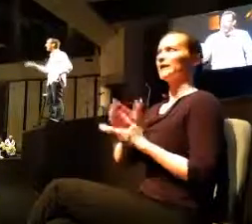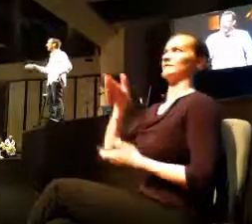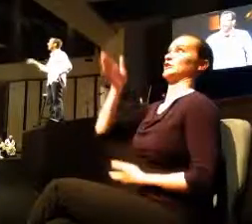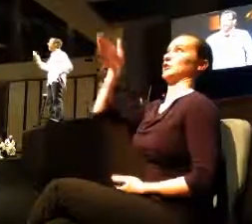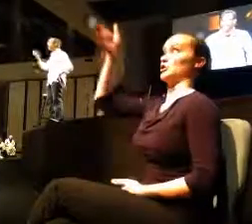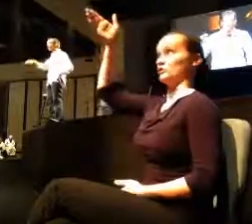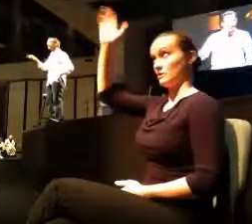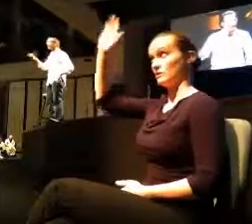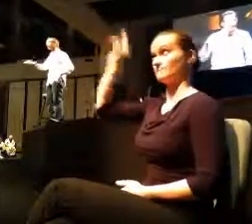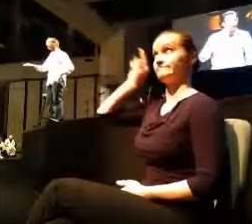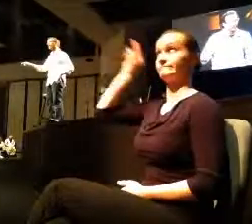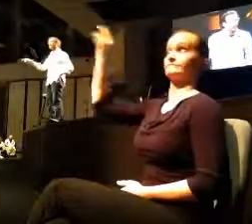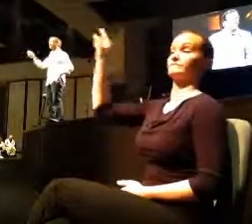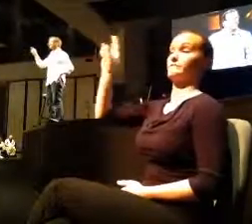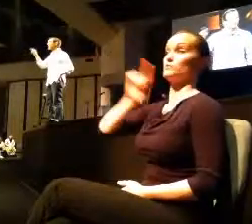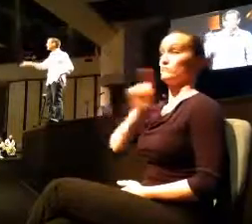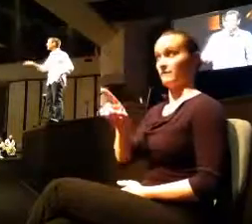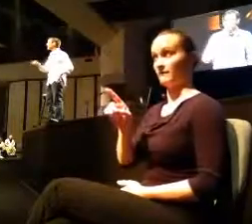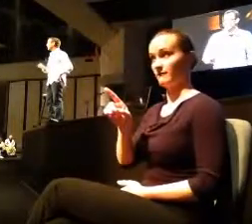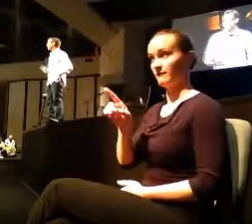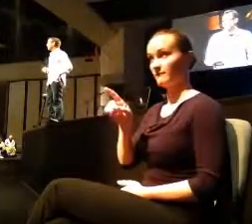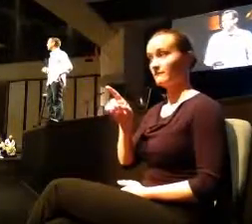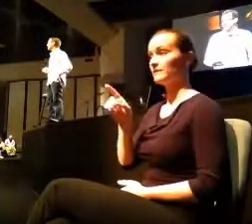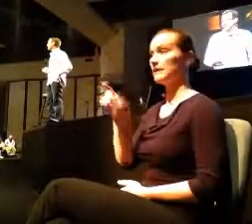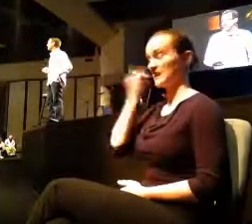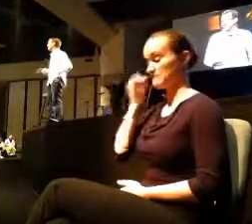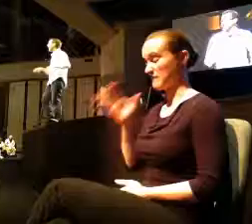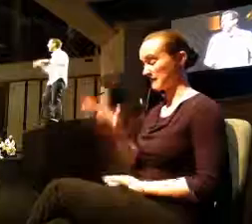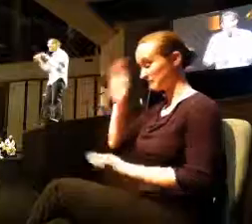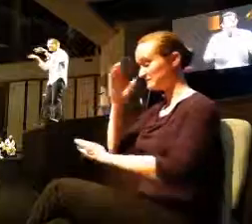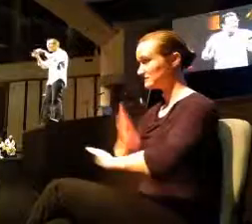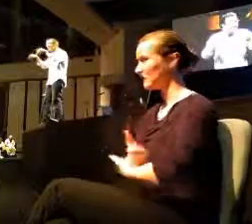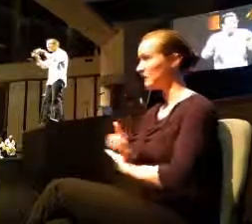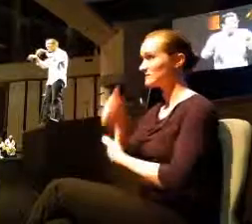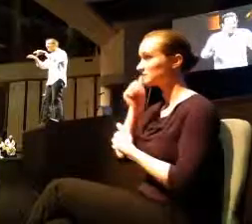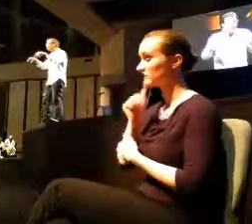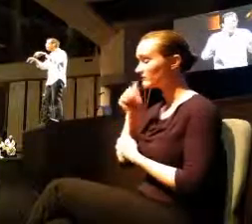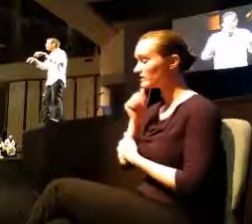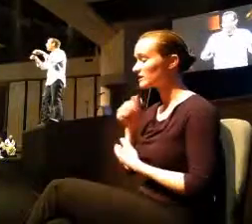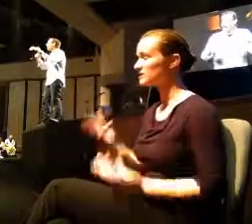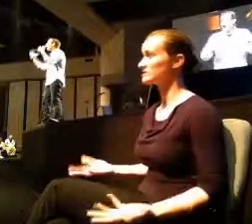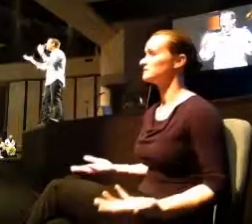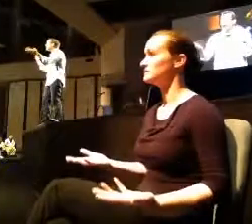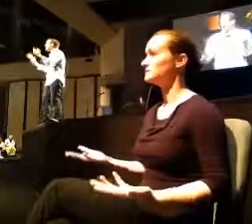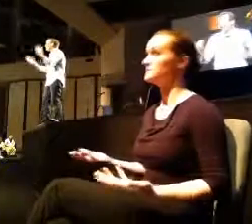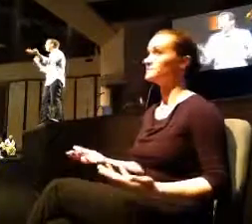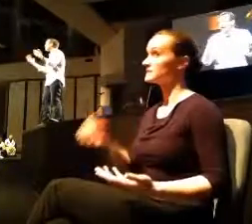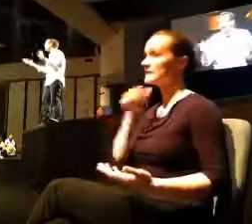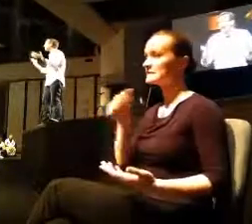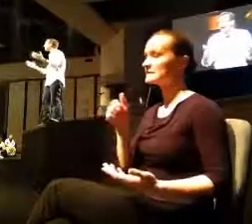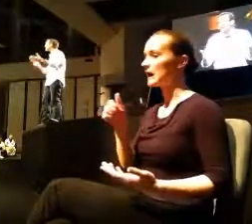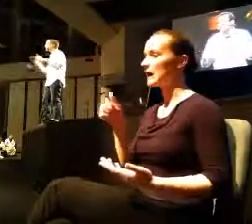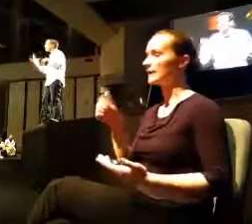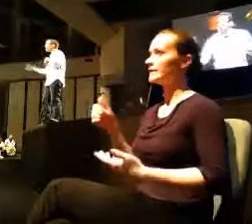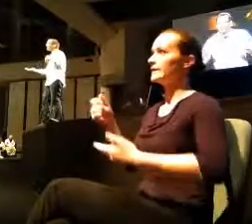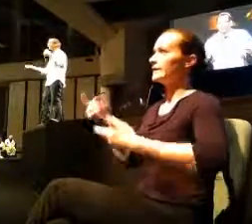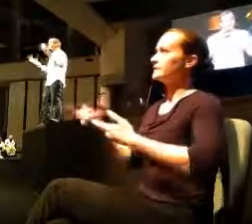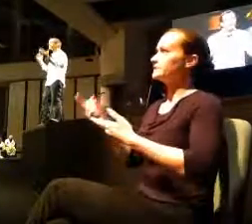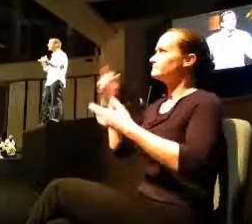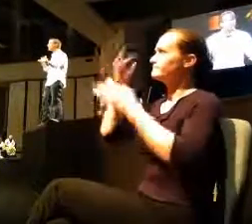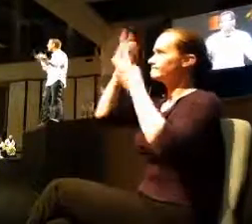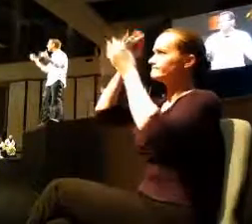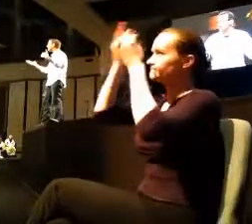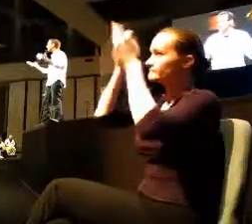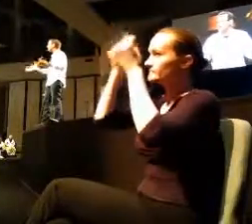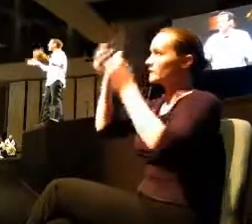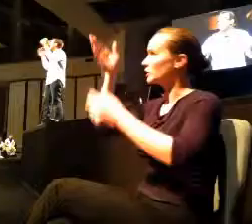real God in a real world if this is what's happening to my son. And this is not some intellectual argument or hypothesis about whether